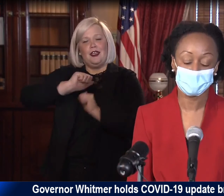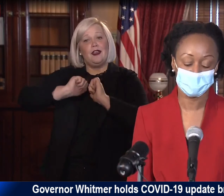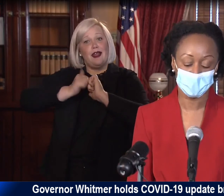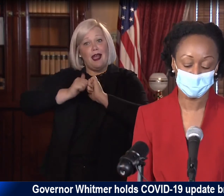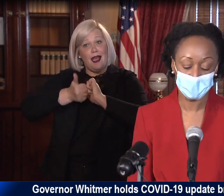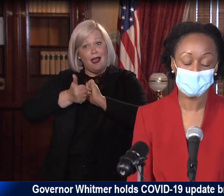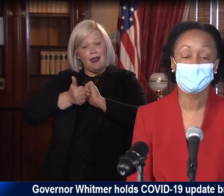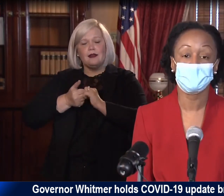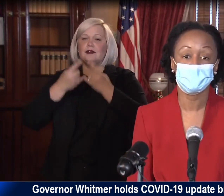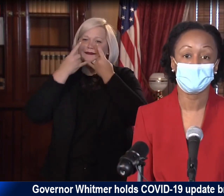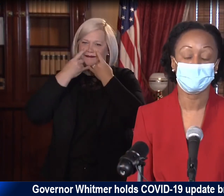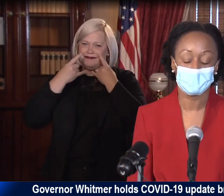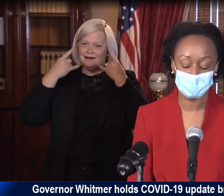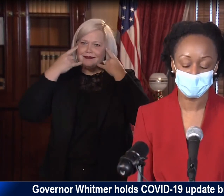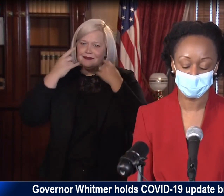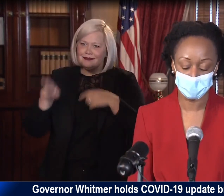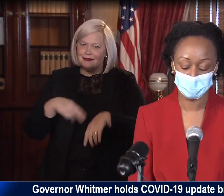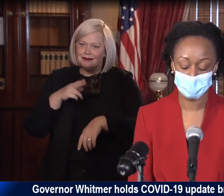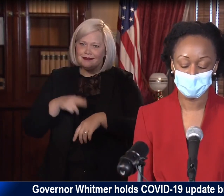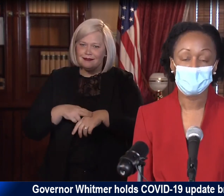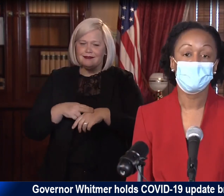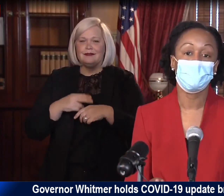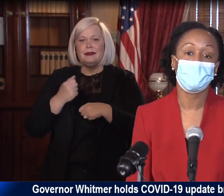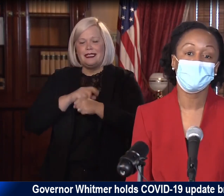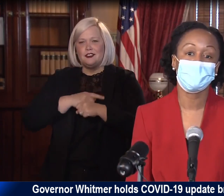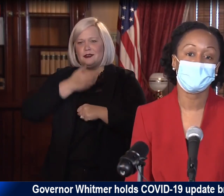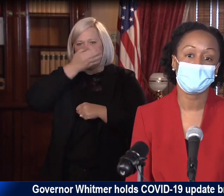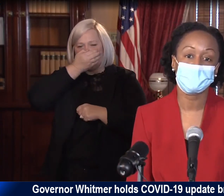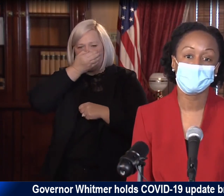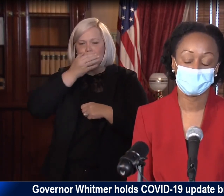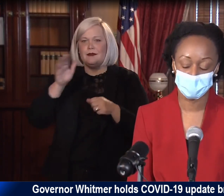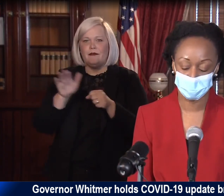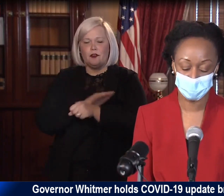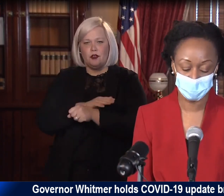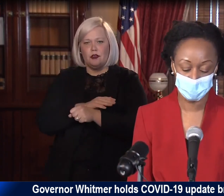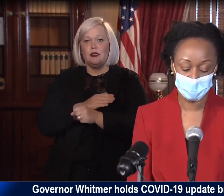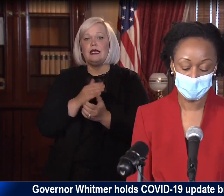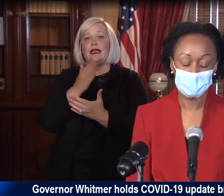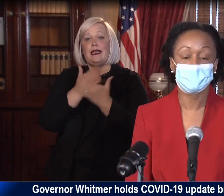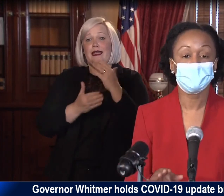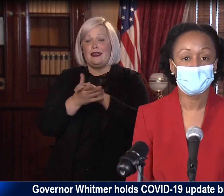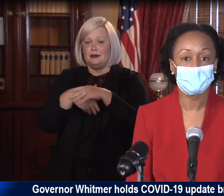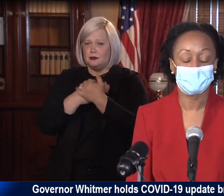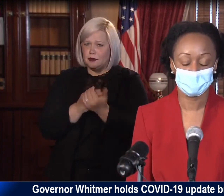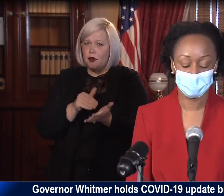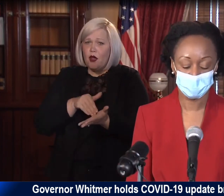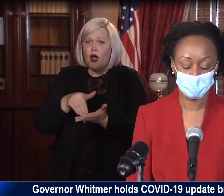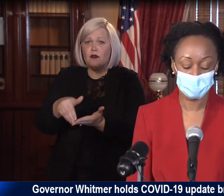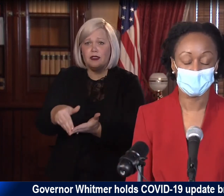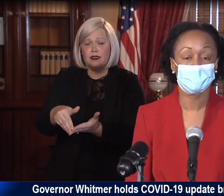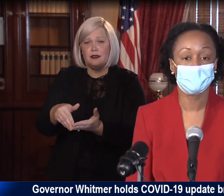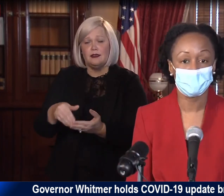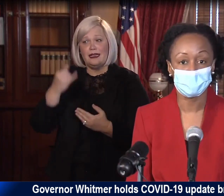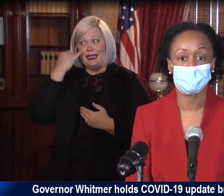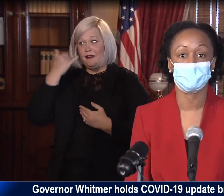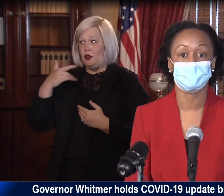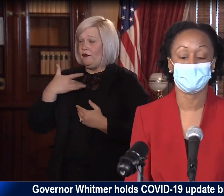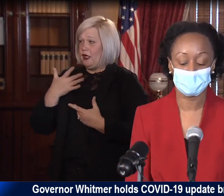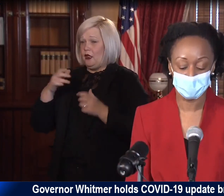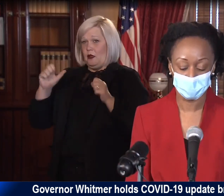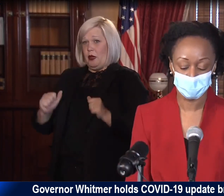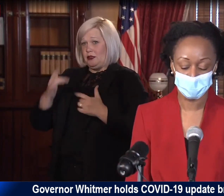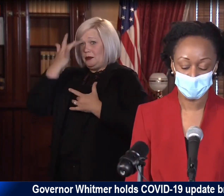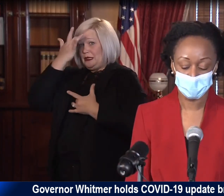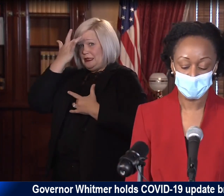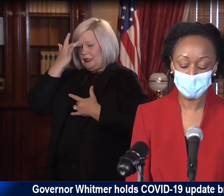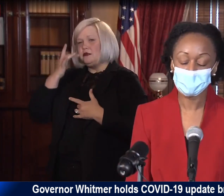yourself and others by masking up and masking right. Wash your hands frequently. Get a test if you are exposed or if